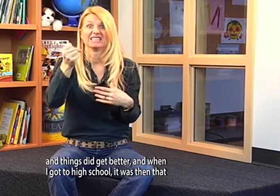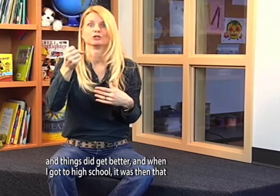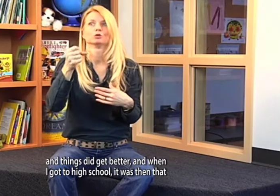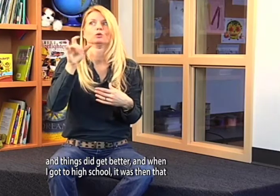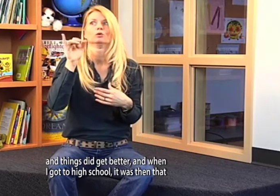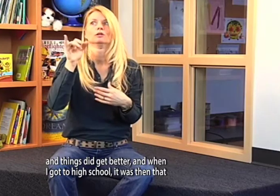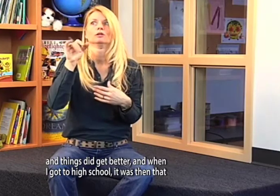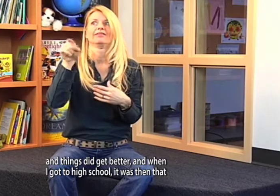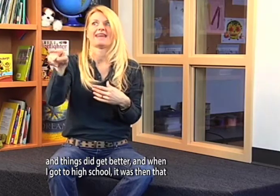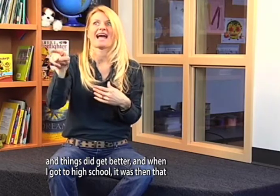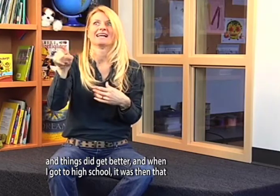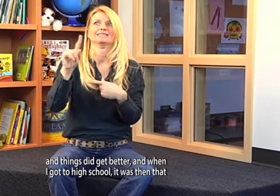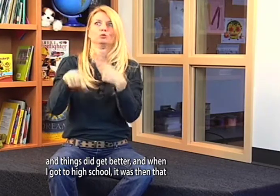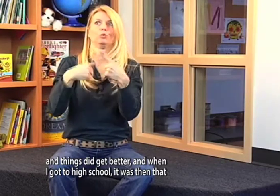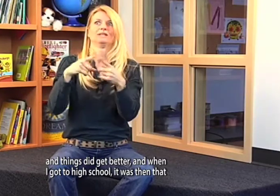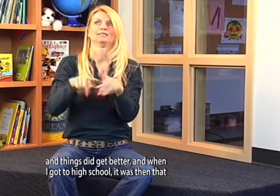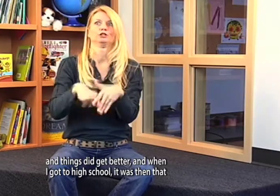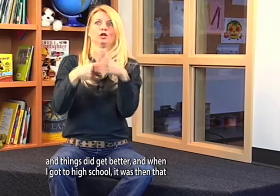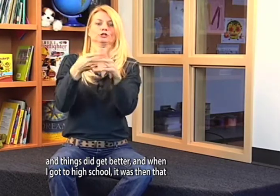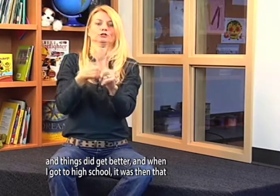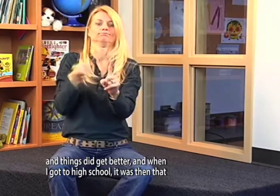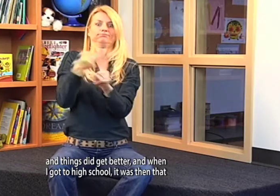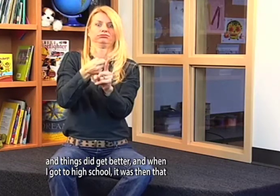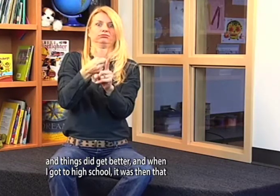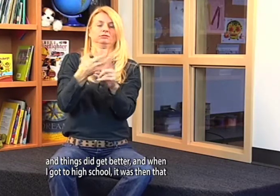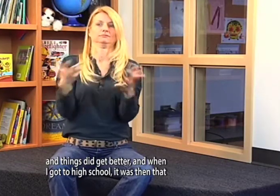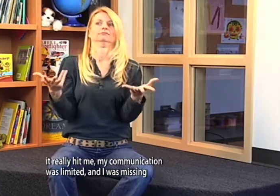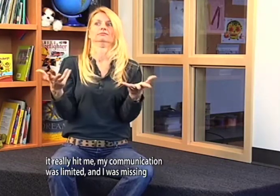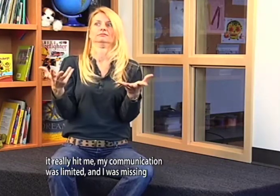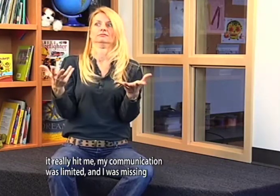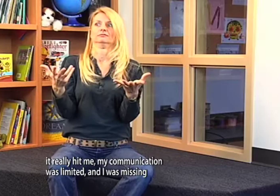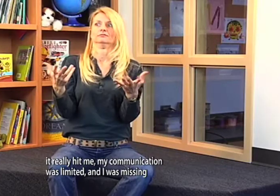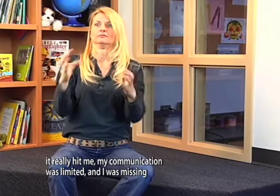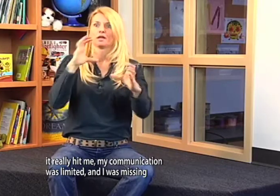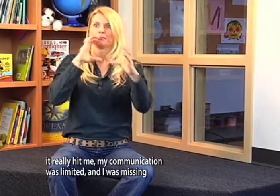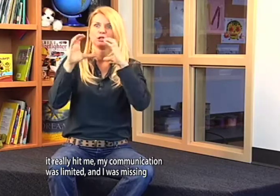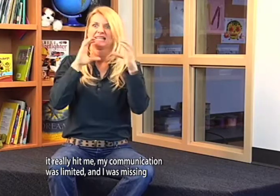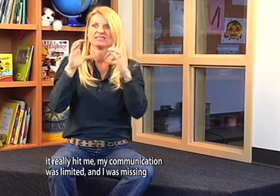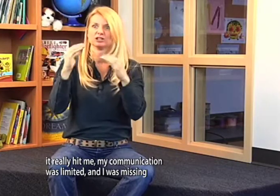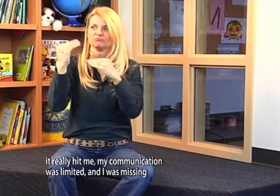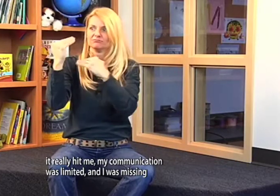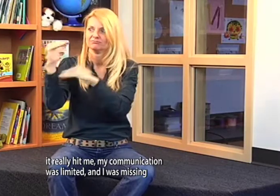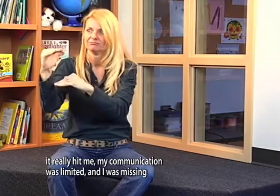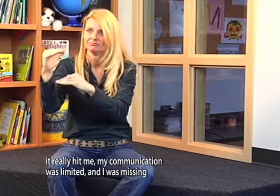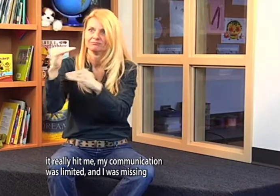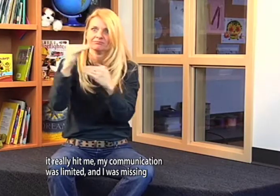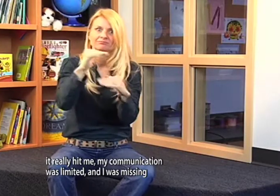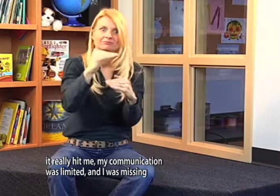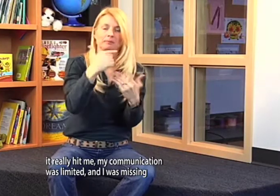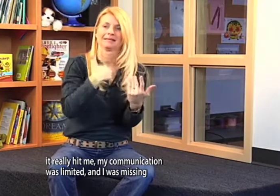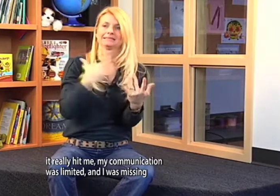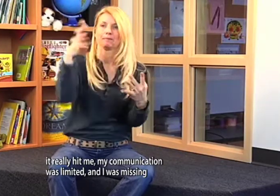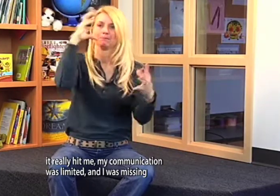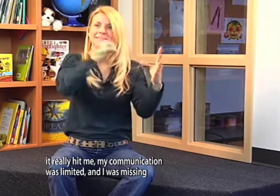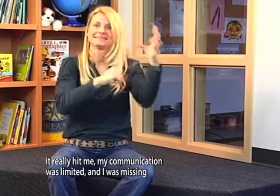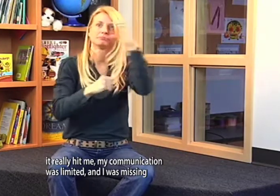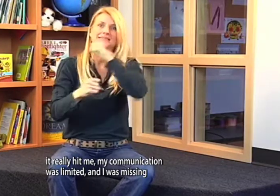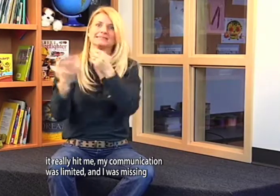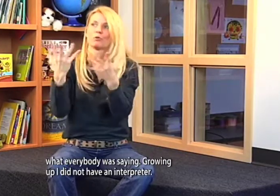And when I got to high school, it was then that it really hit me. My communication was limited. I was missing